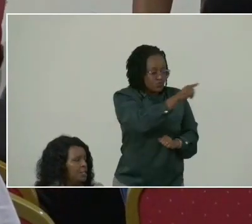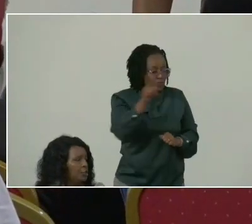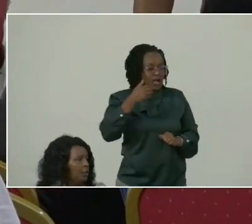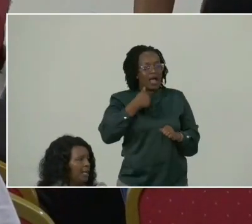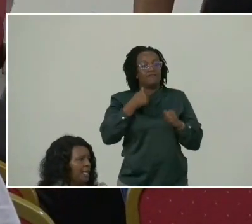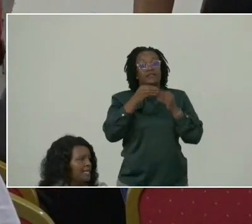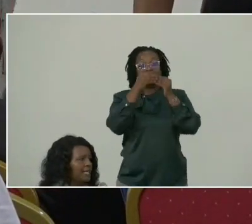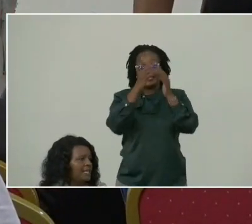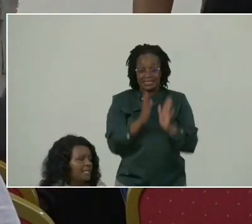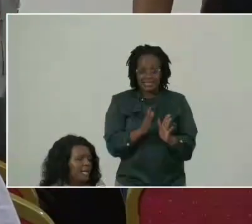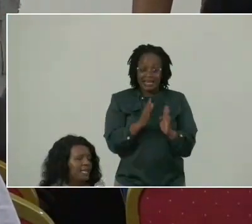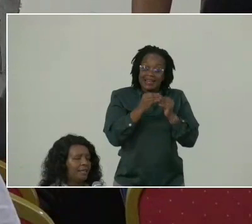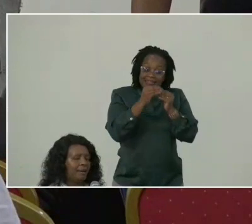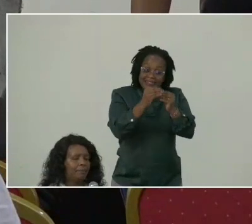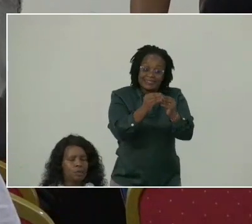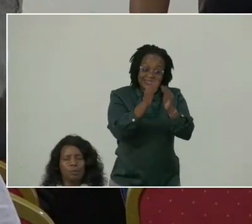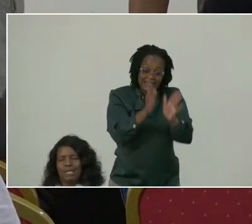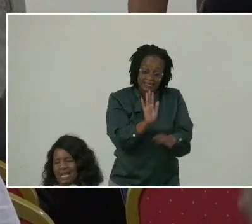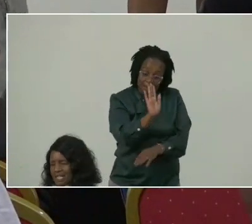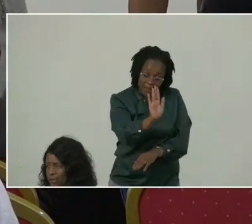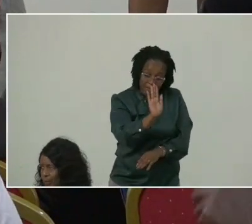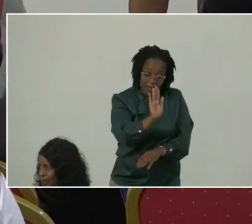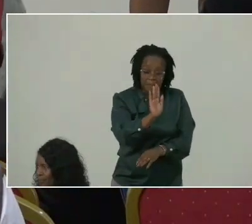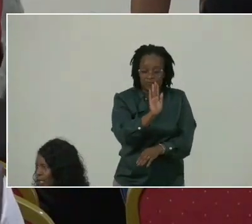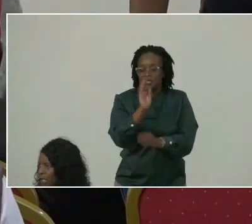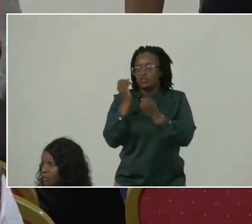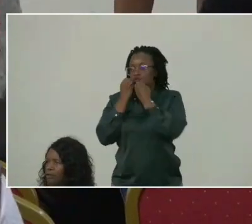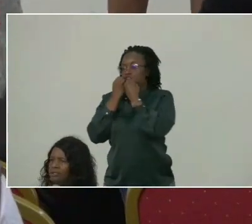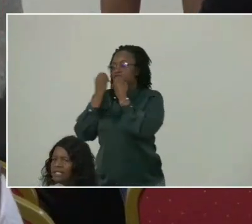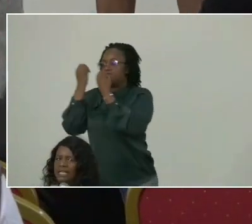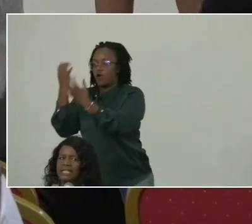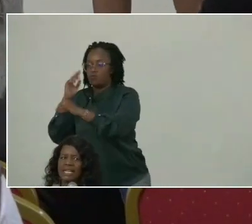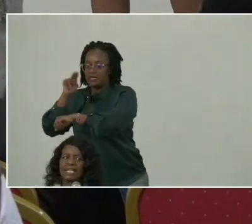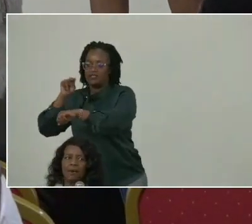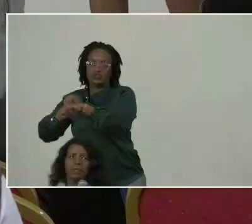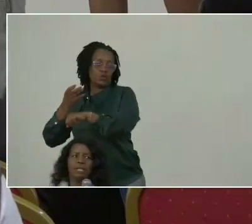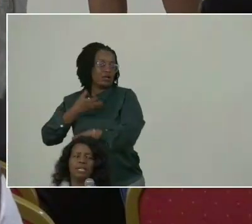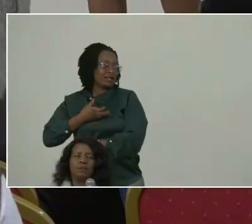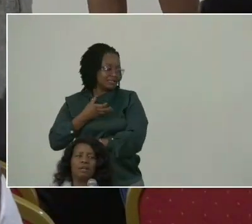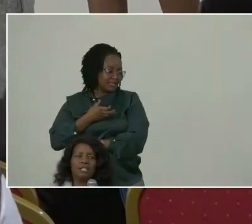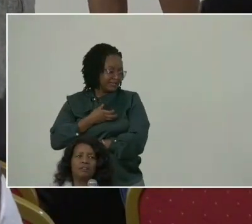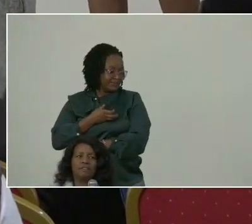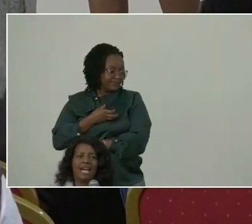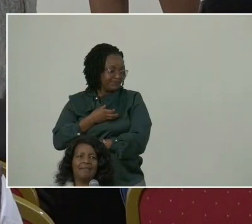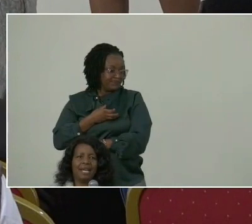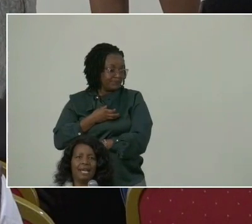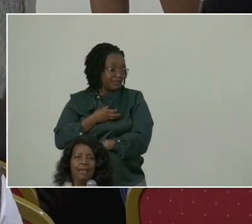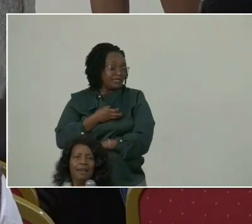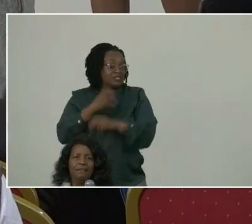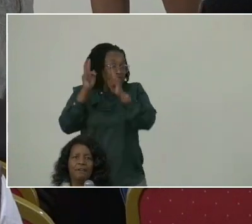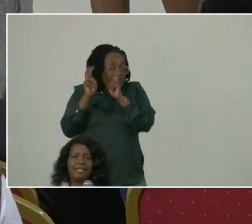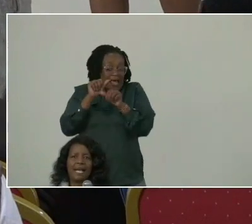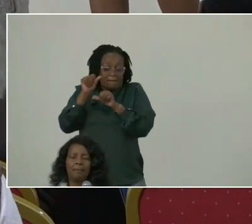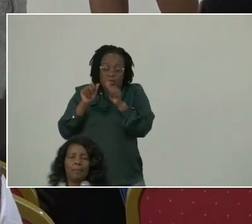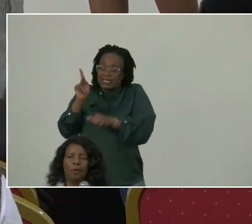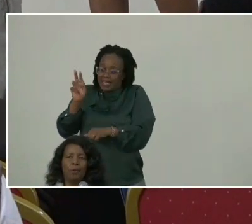Let your leaders then channel them to the council. Those things that are within the docket of KRA,